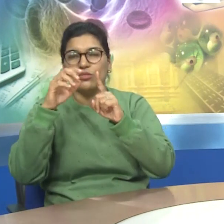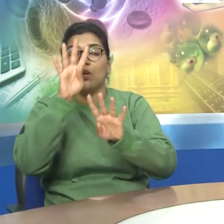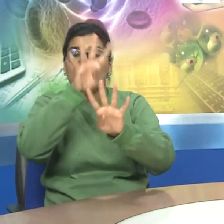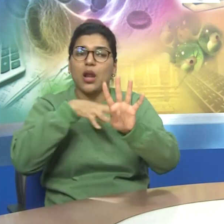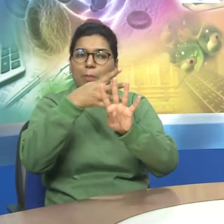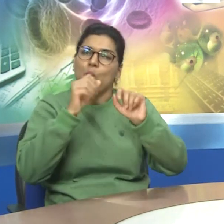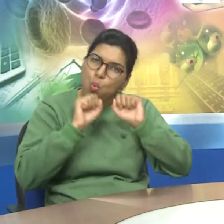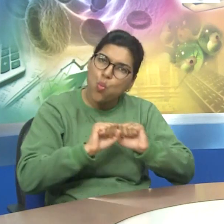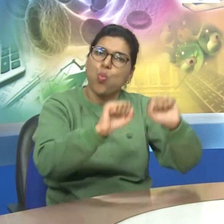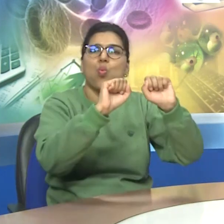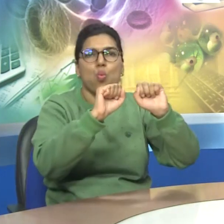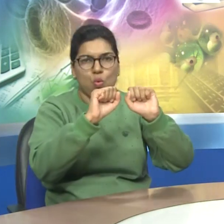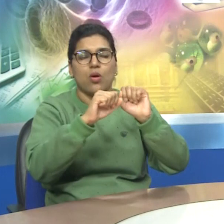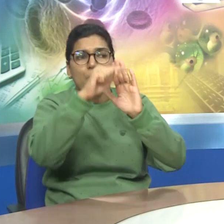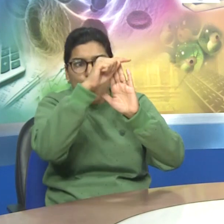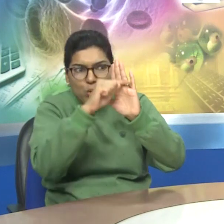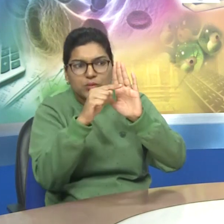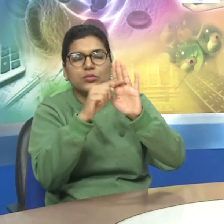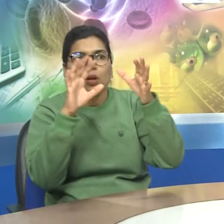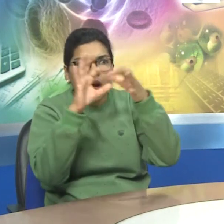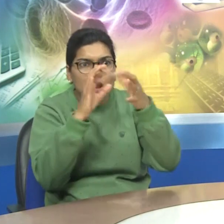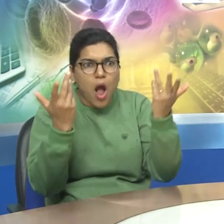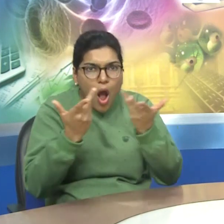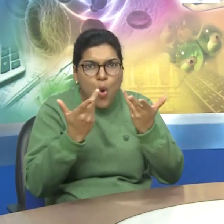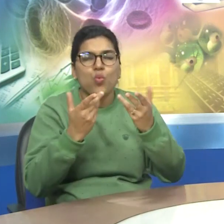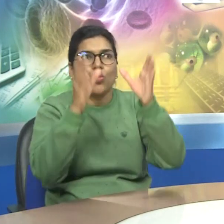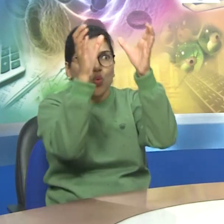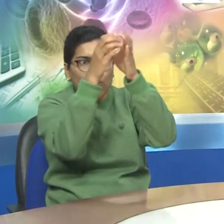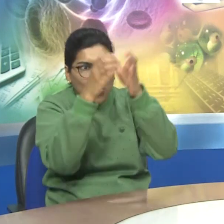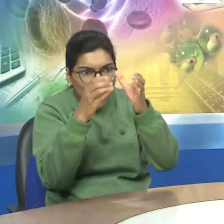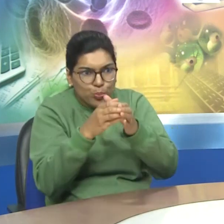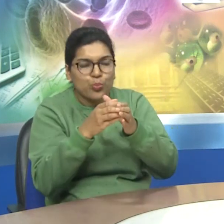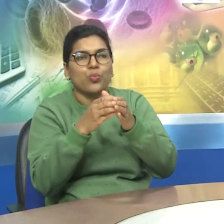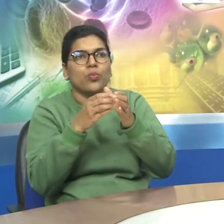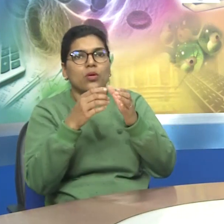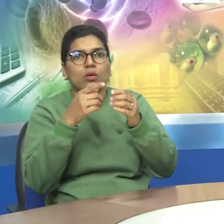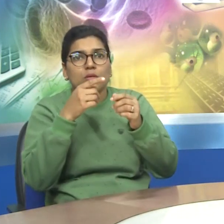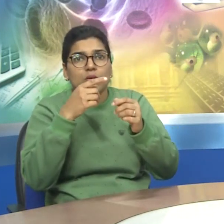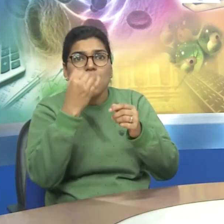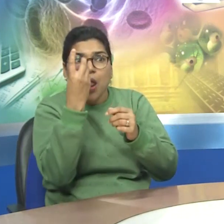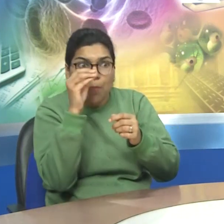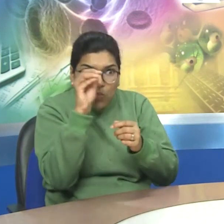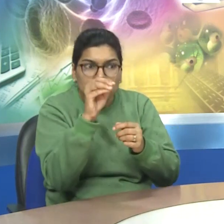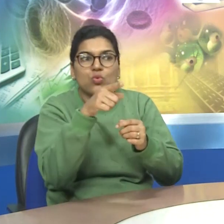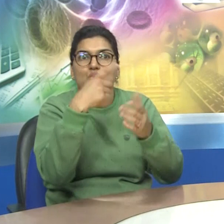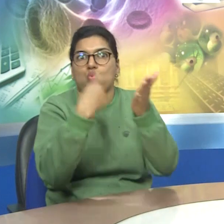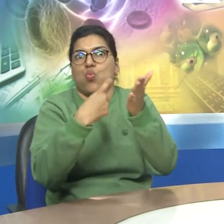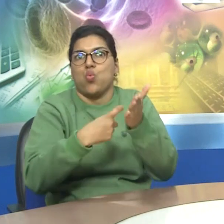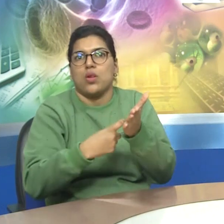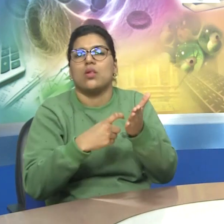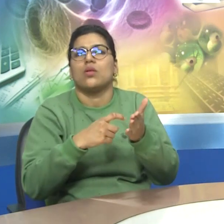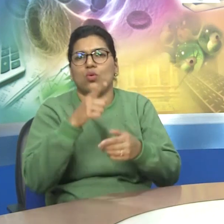And this slide which you can see on screen is the tables in DDC. It is used as it